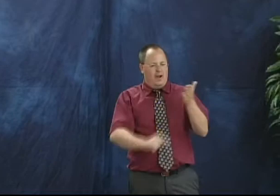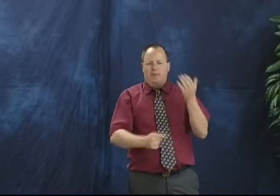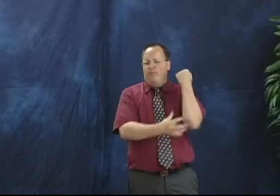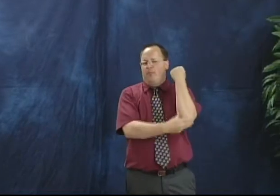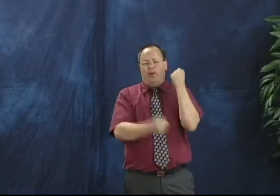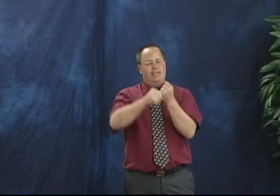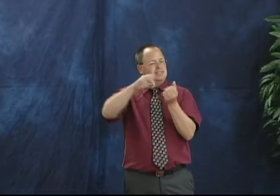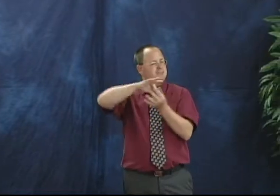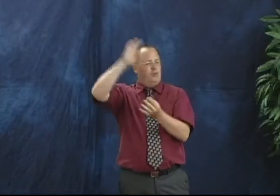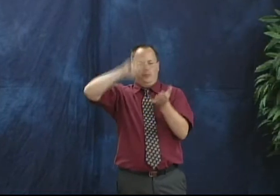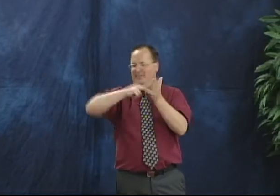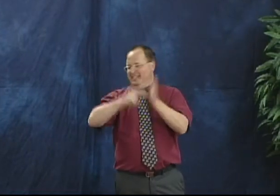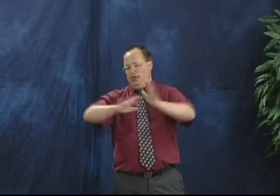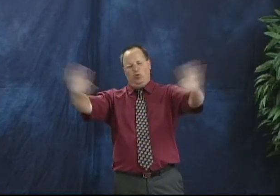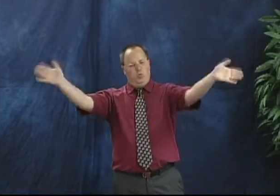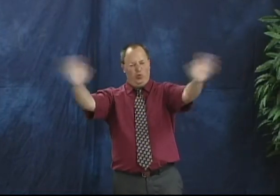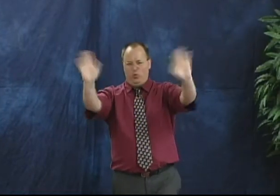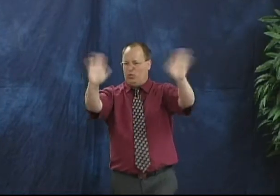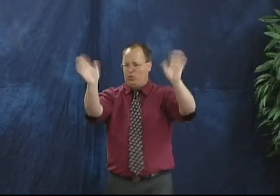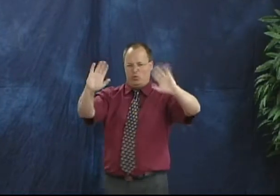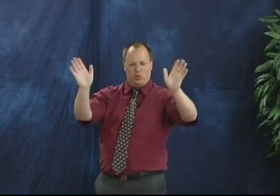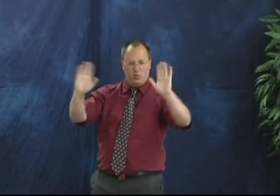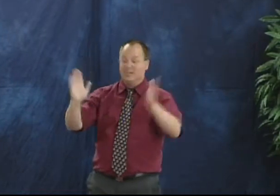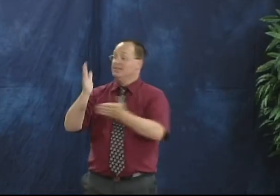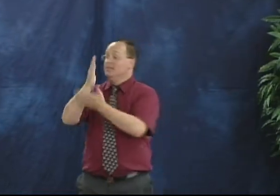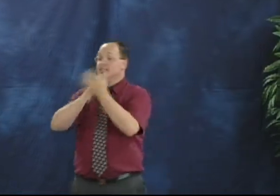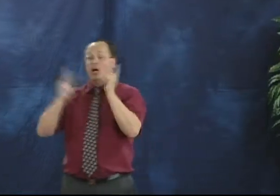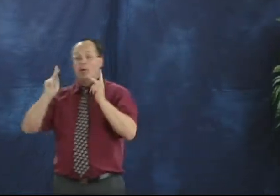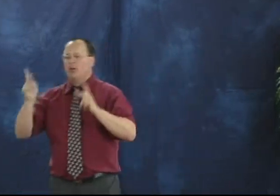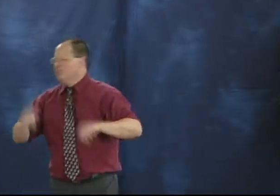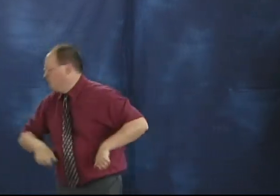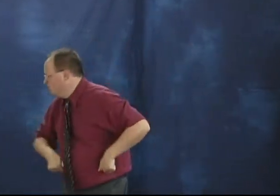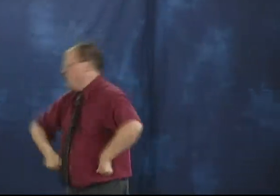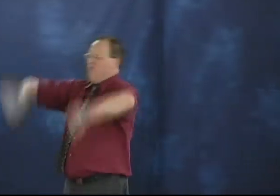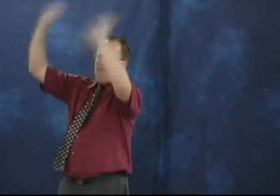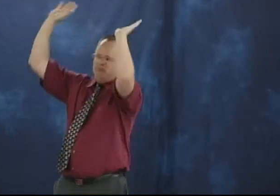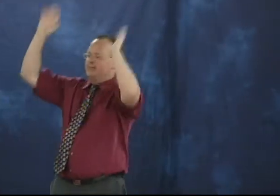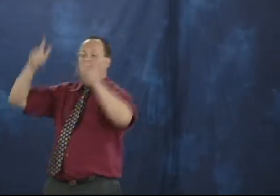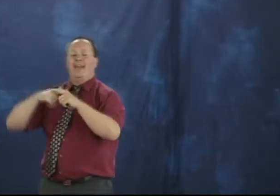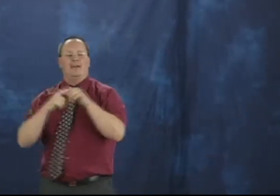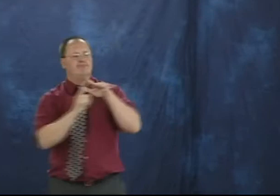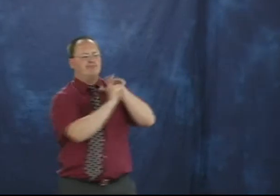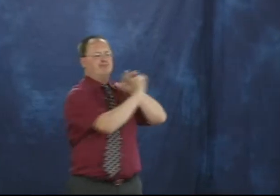That is not the meaning of this term, poor in spirit.